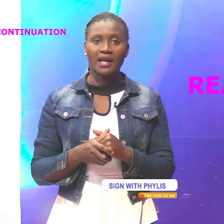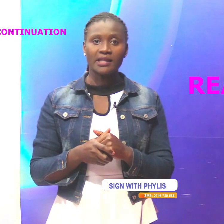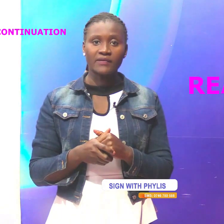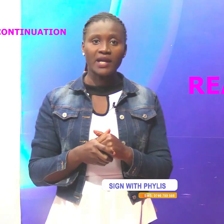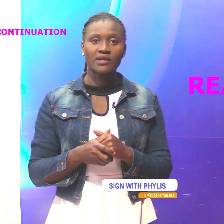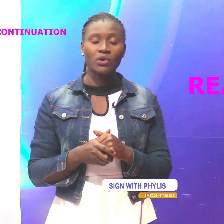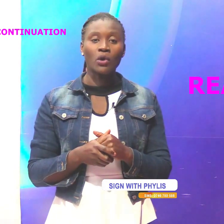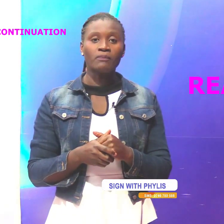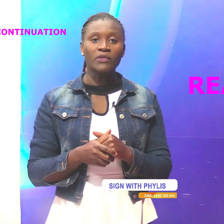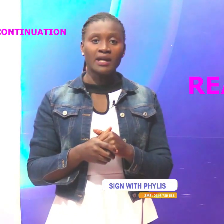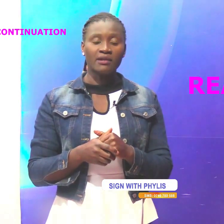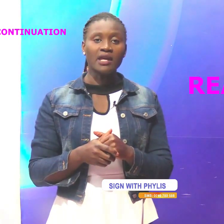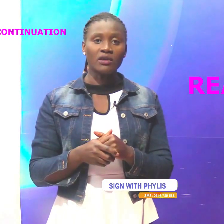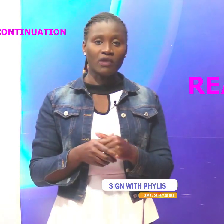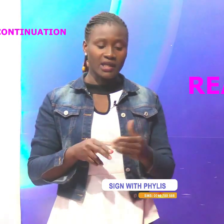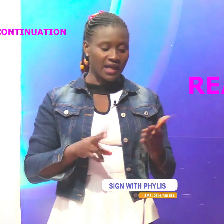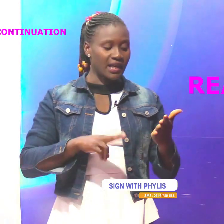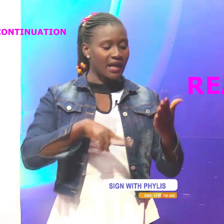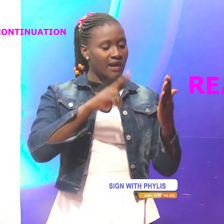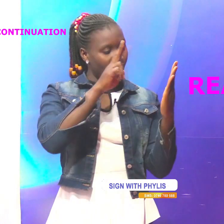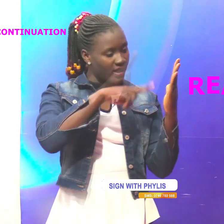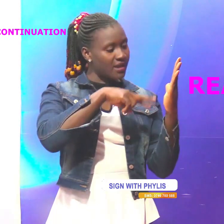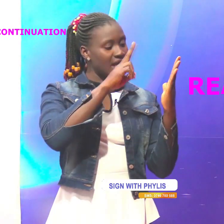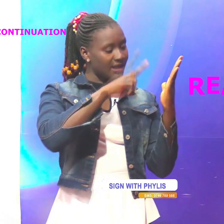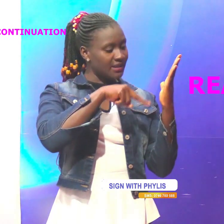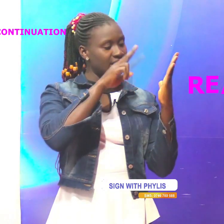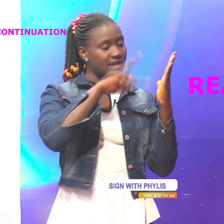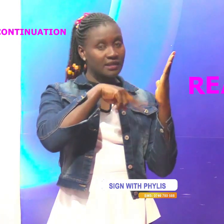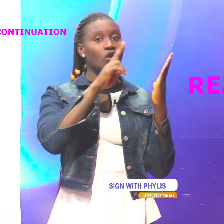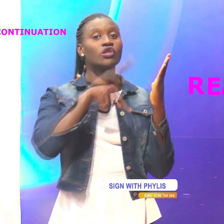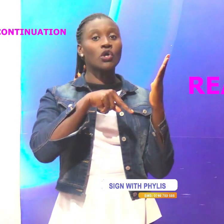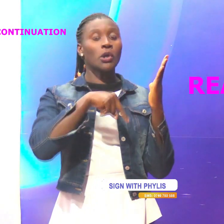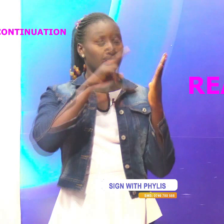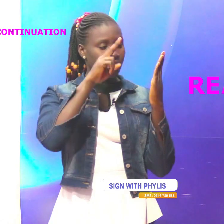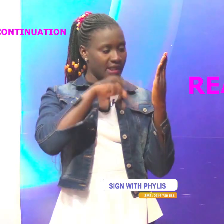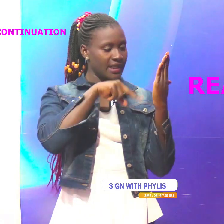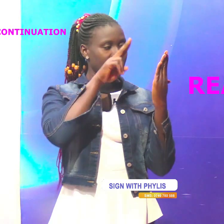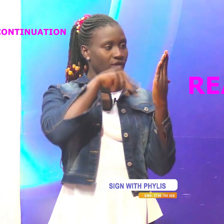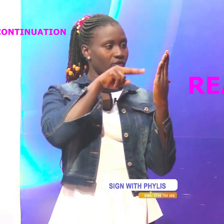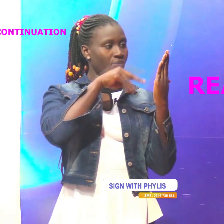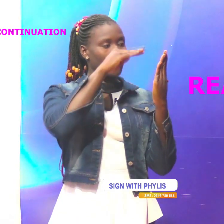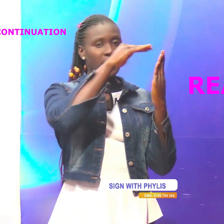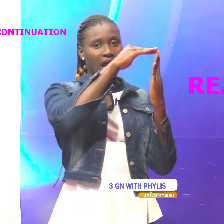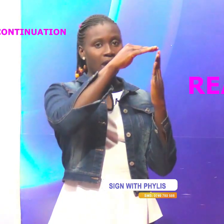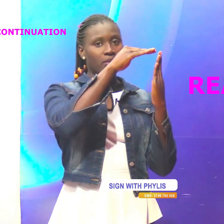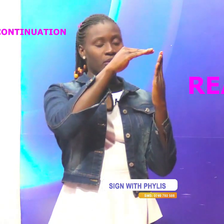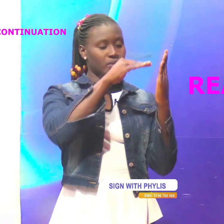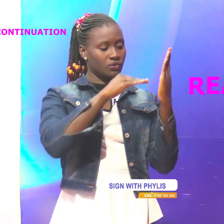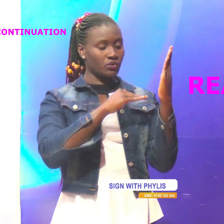classifier. So reading, you can either read like this. This is also reading from the up to the